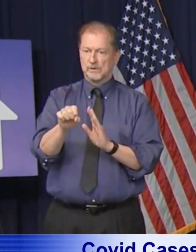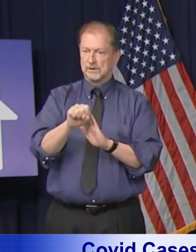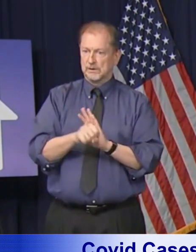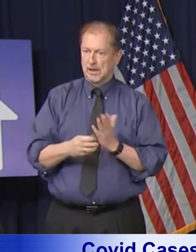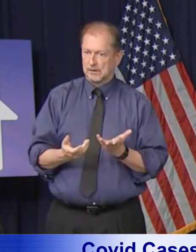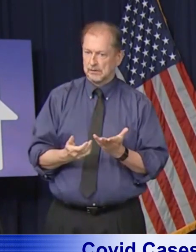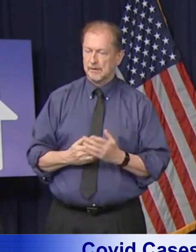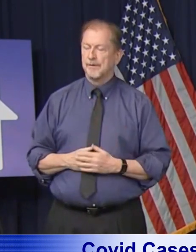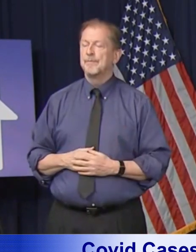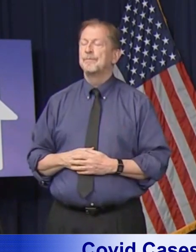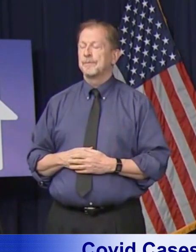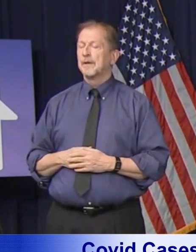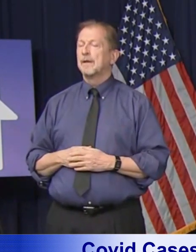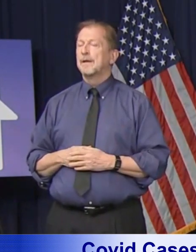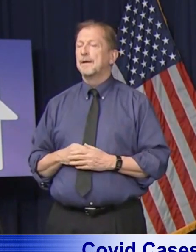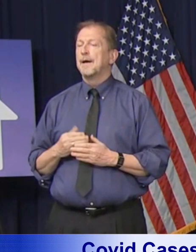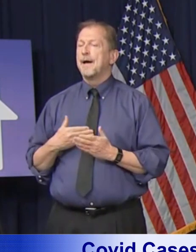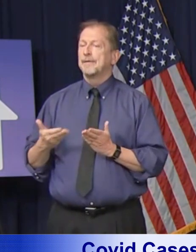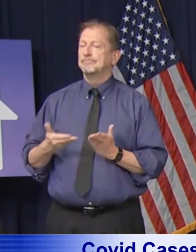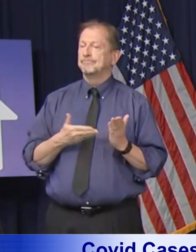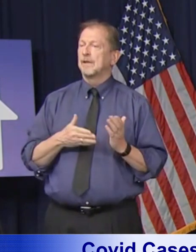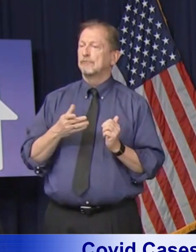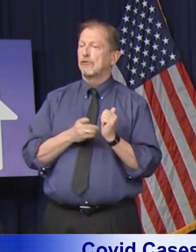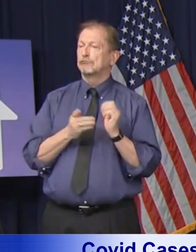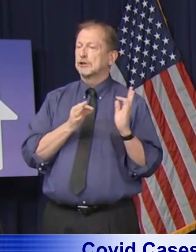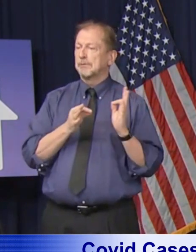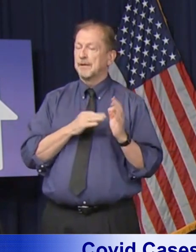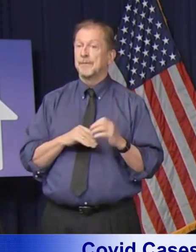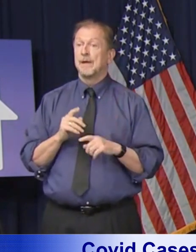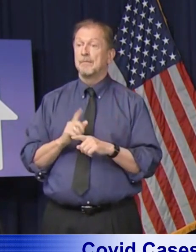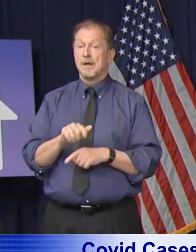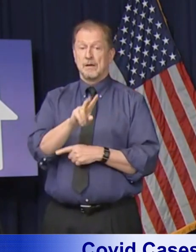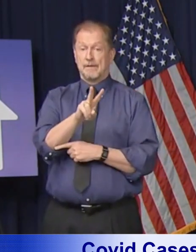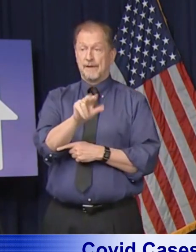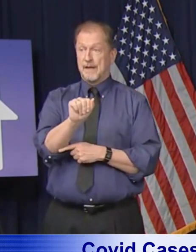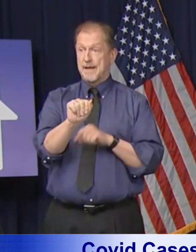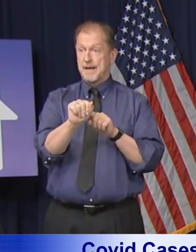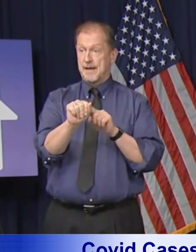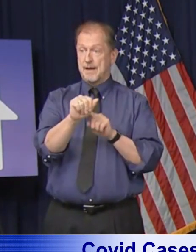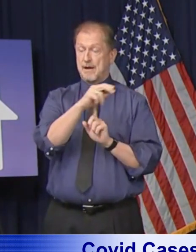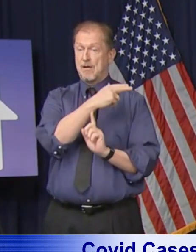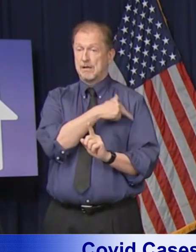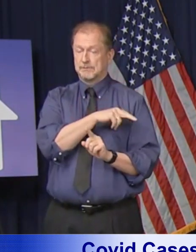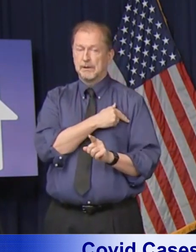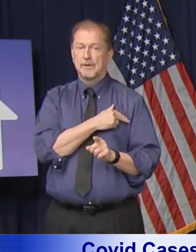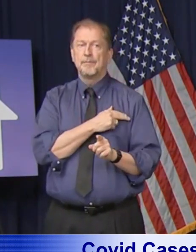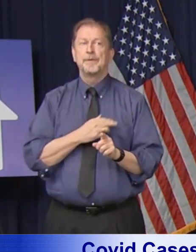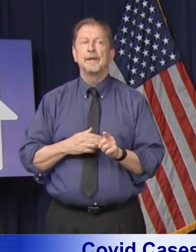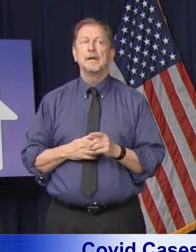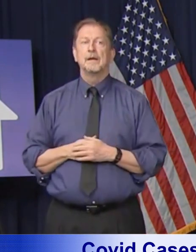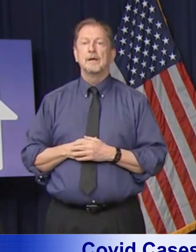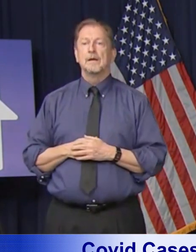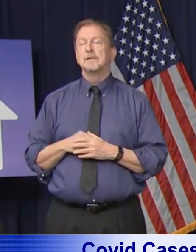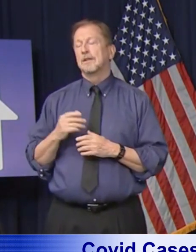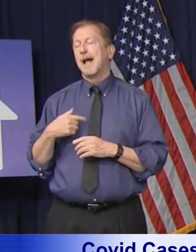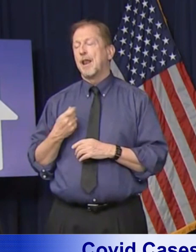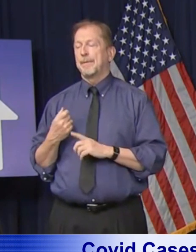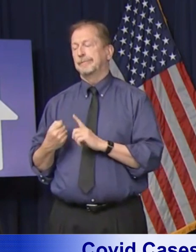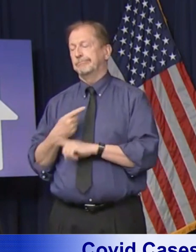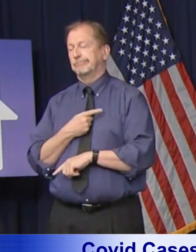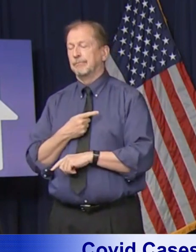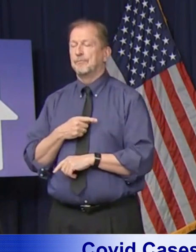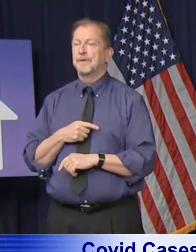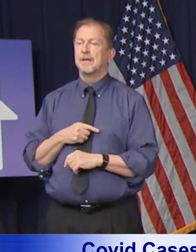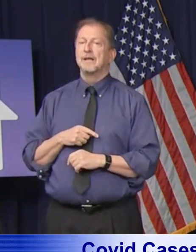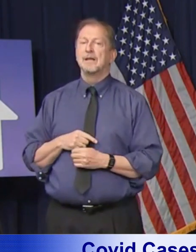think I'd like to turn it over to the doctor to talk about. I just want to say, though, the VA has actually been it's a side note to the question, so